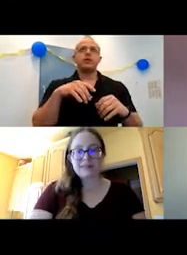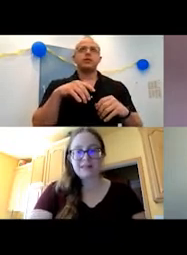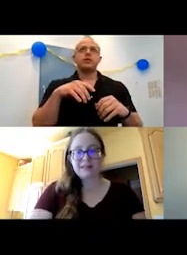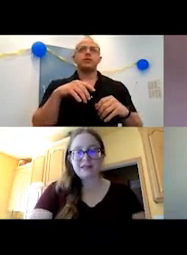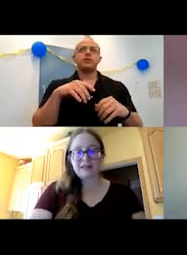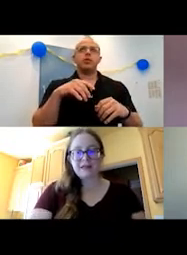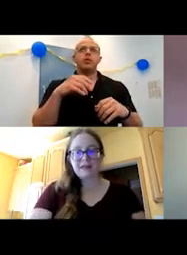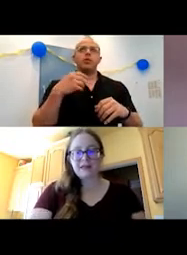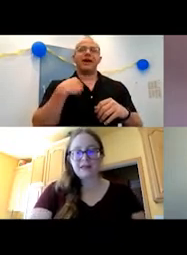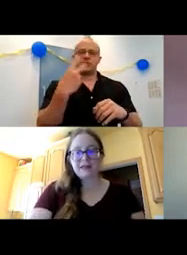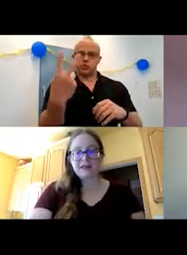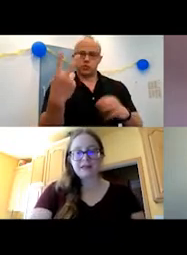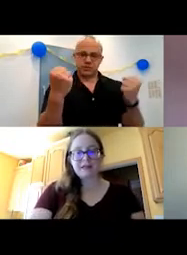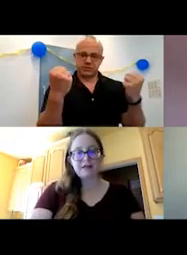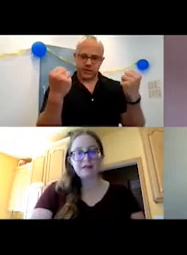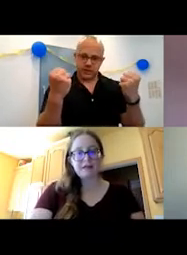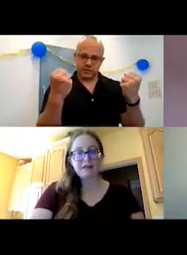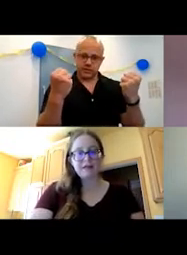Miscommunicate.